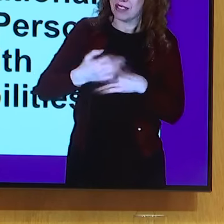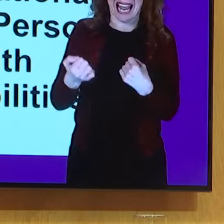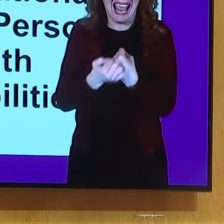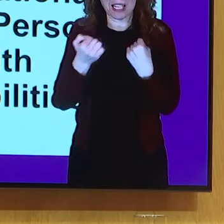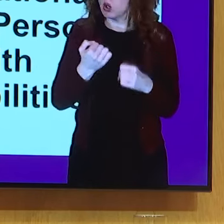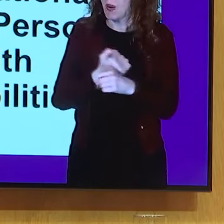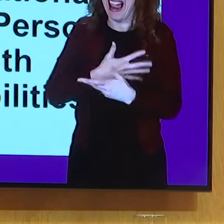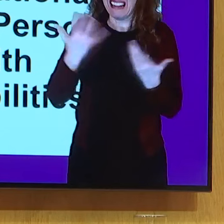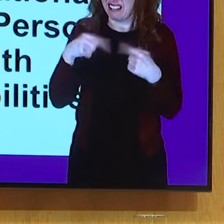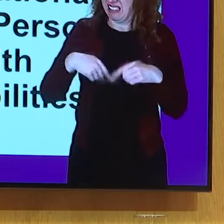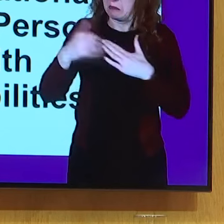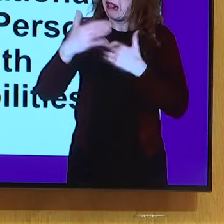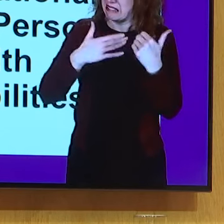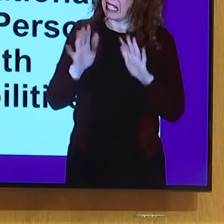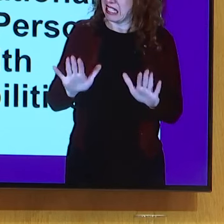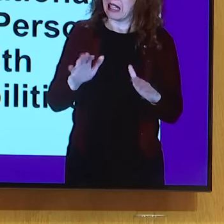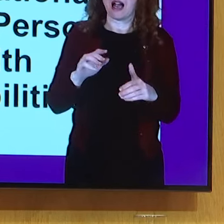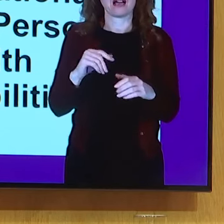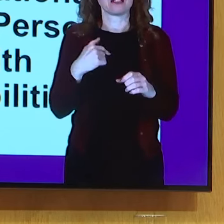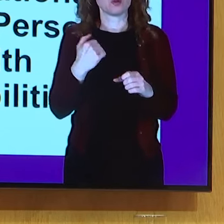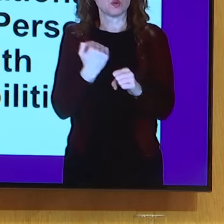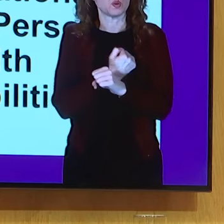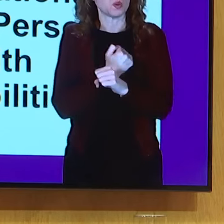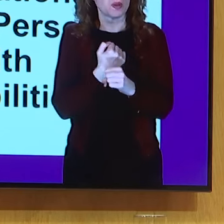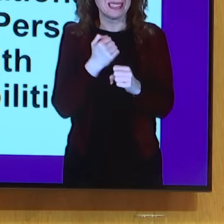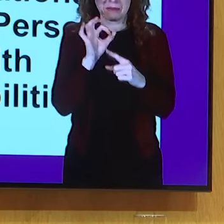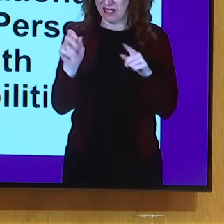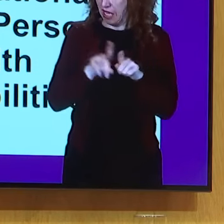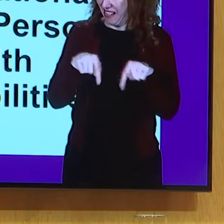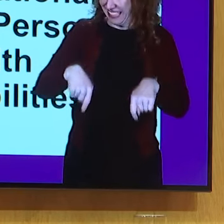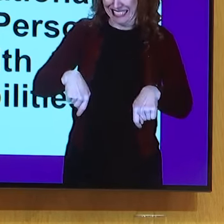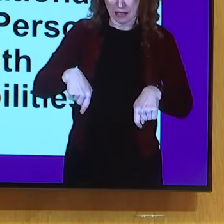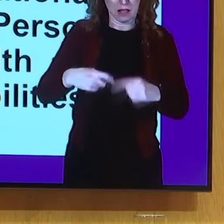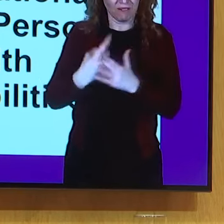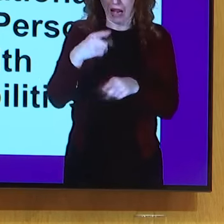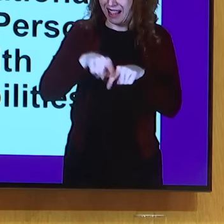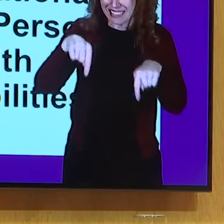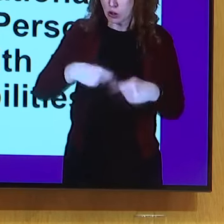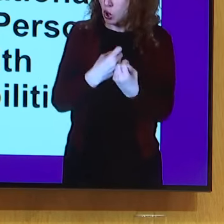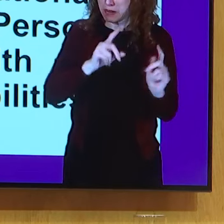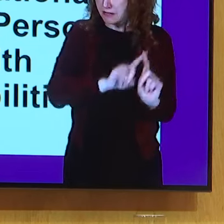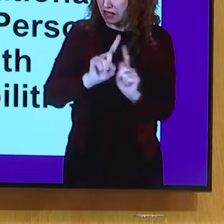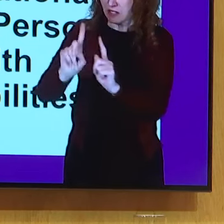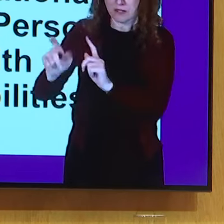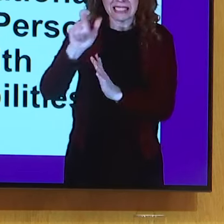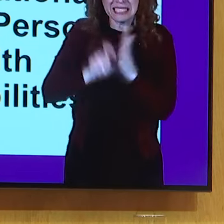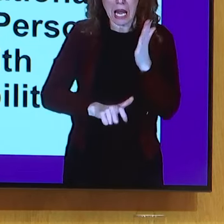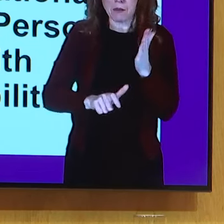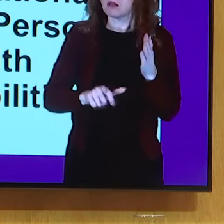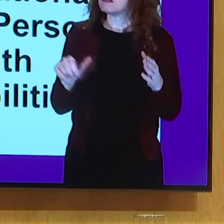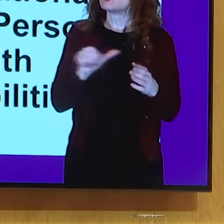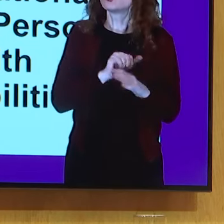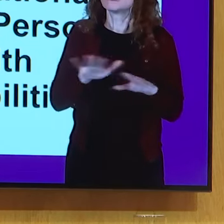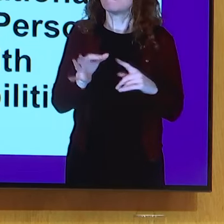in this building. And to do specifically an event like this with so many disabled people here shouldn't be unique, but